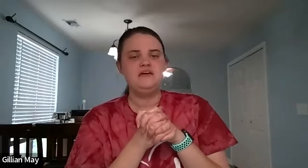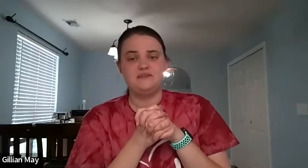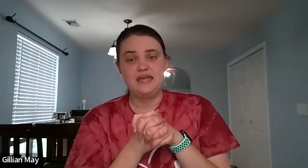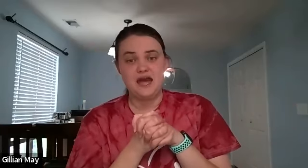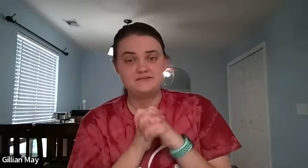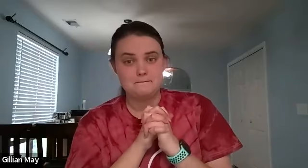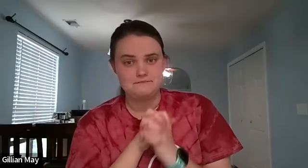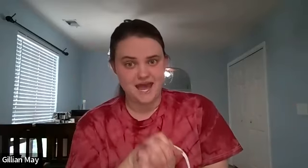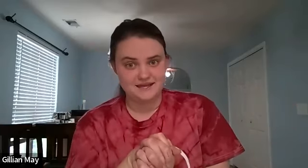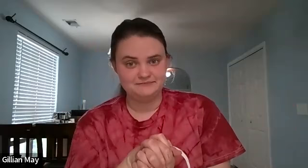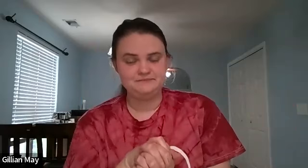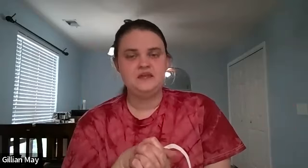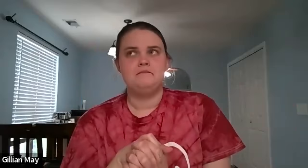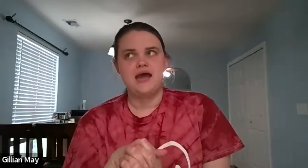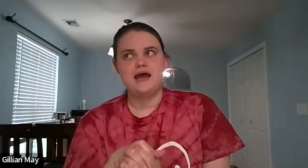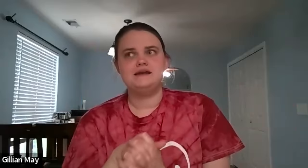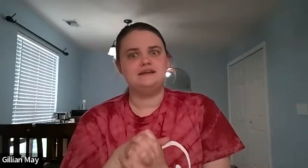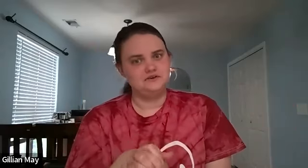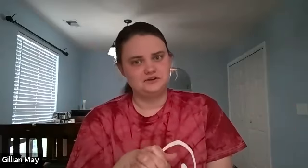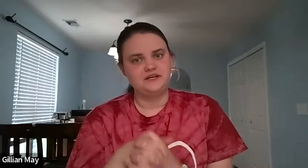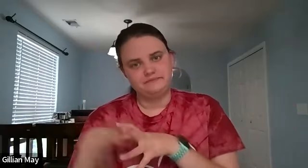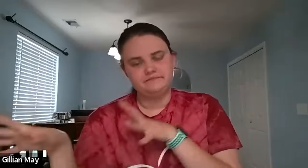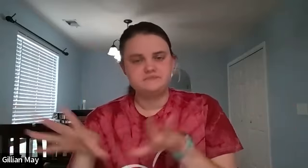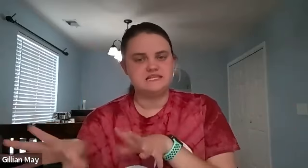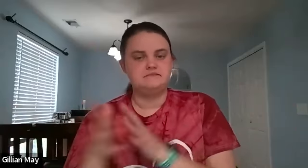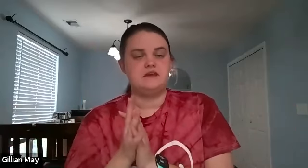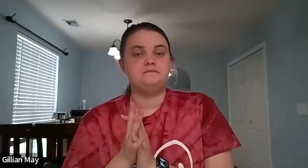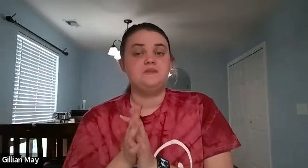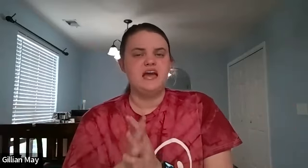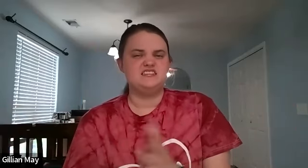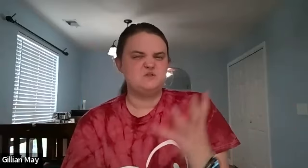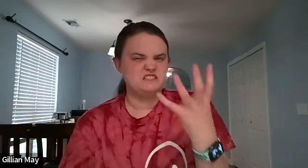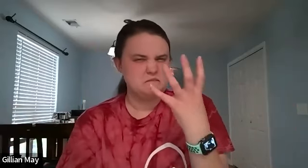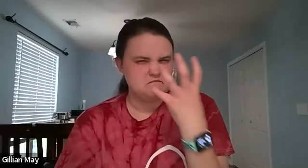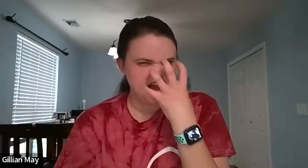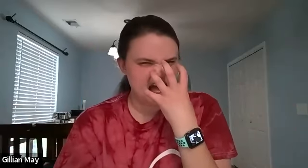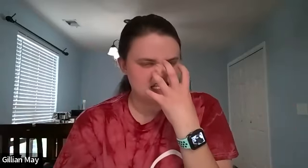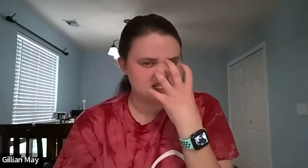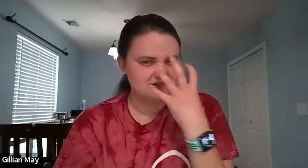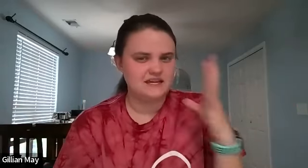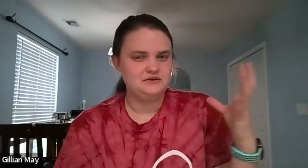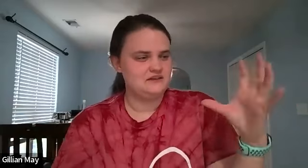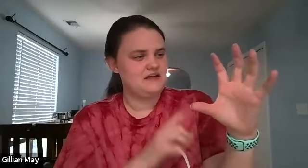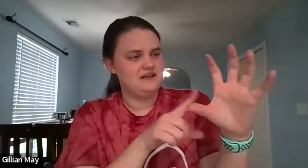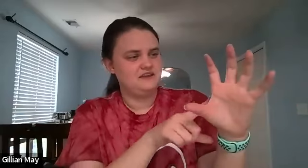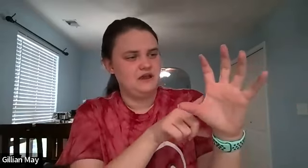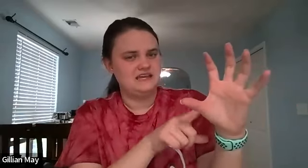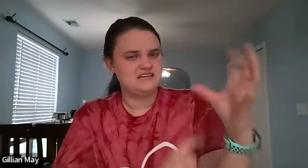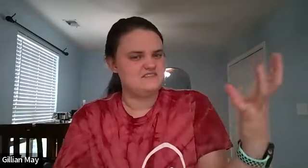Then we have mad. Mad and angry, same thing. And so it's mad. And you get that like your hands kind of